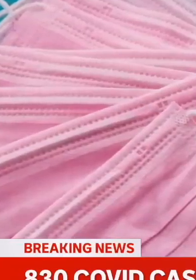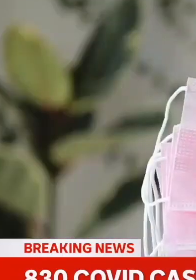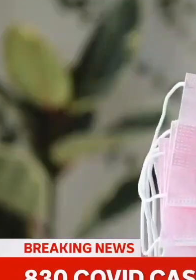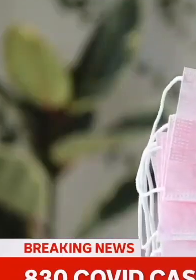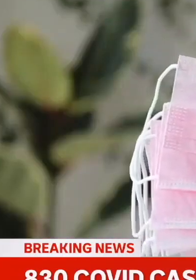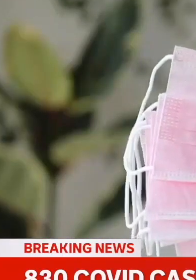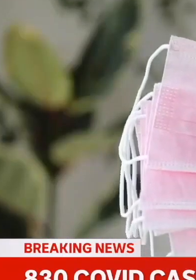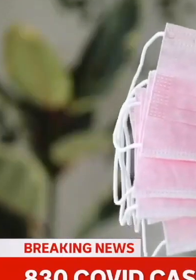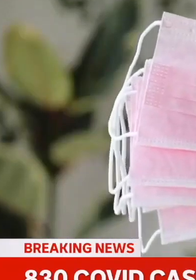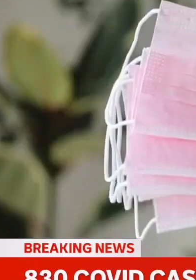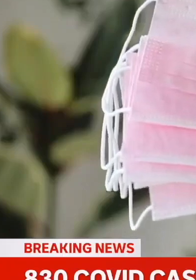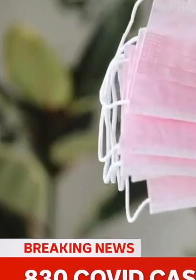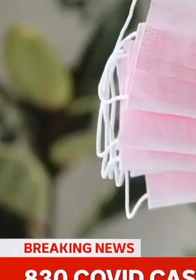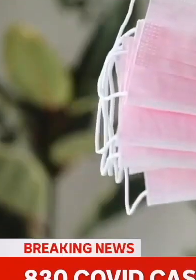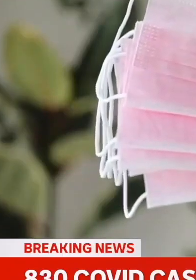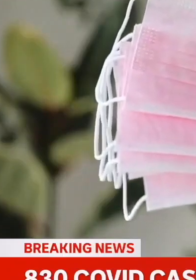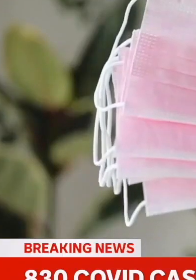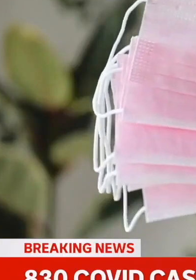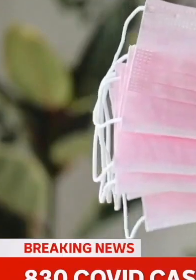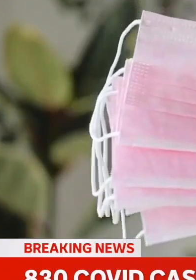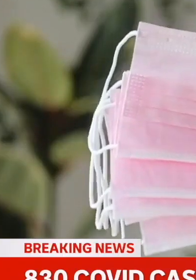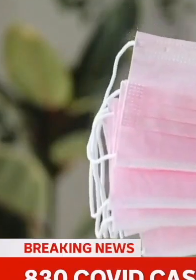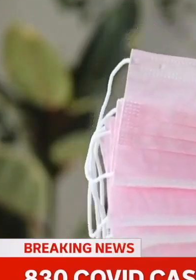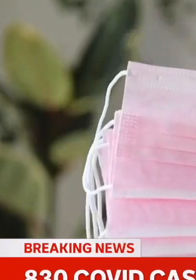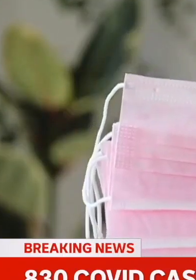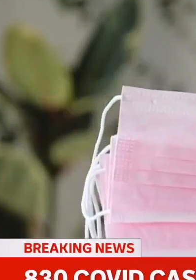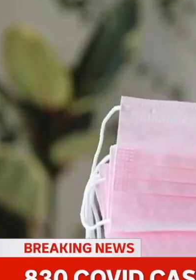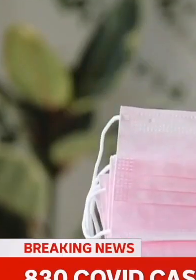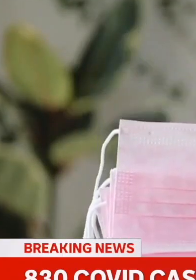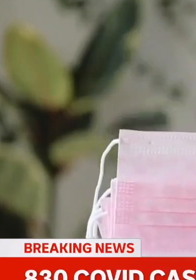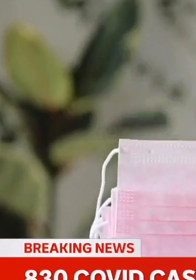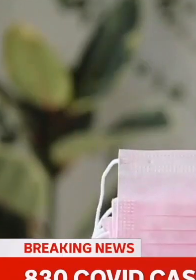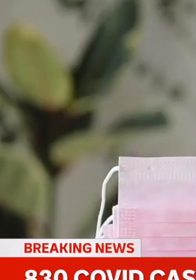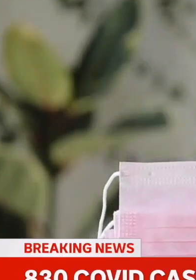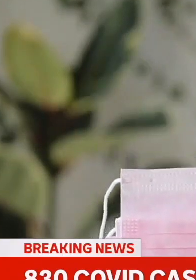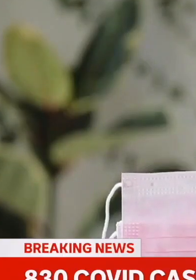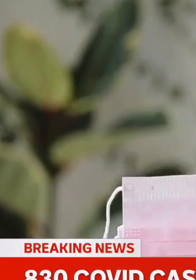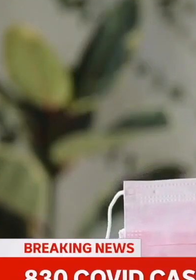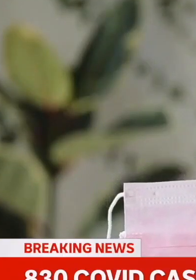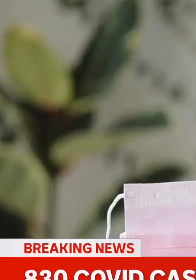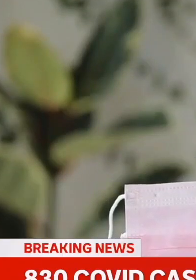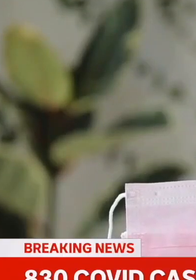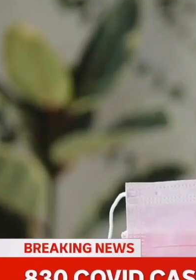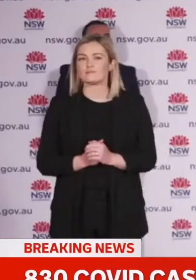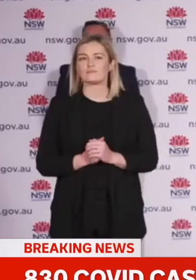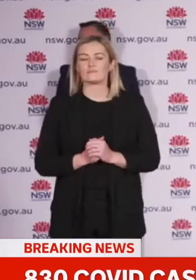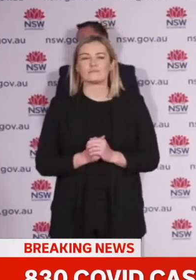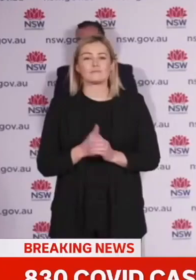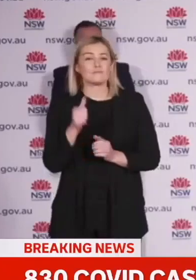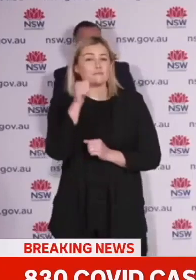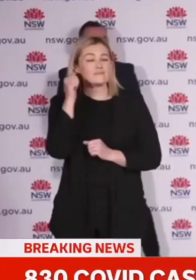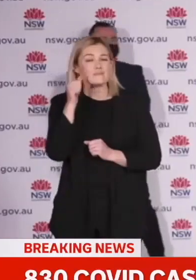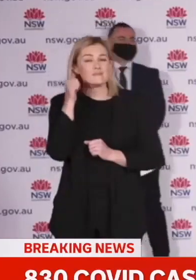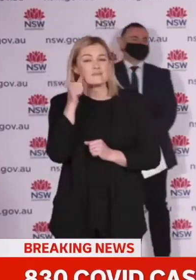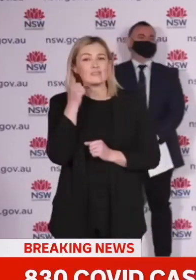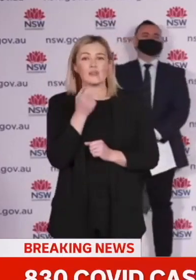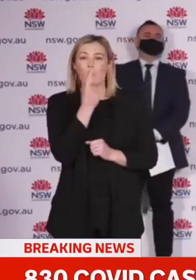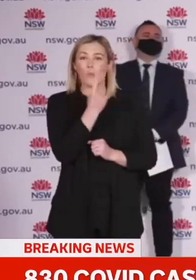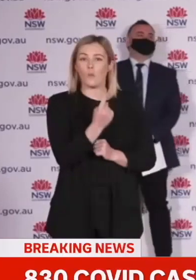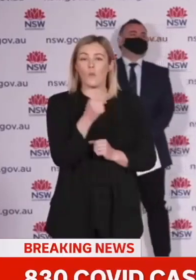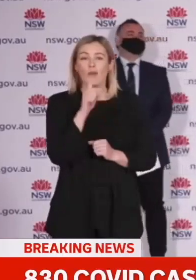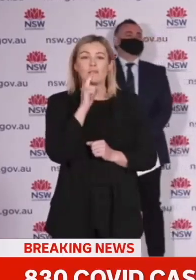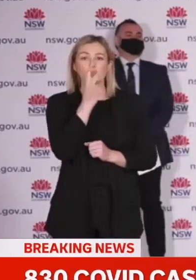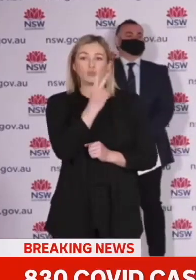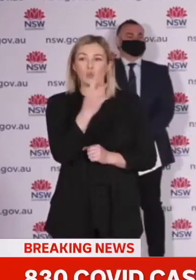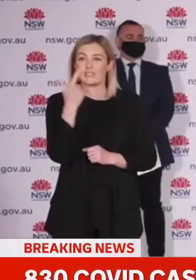was revised down to 687. Yesterday, that number was beaten by more than 100. We had